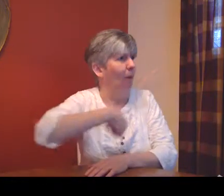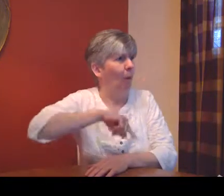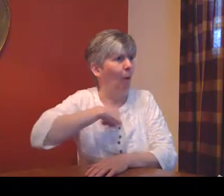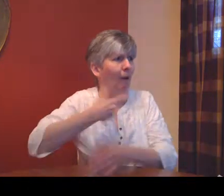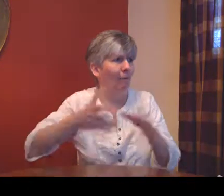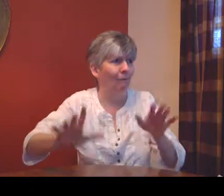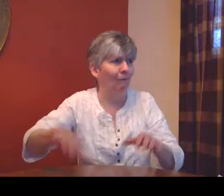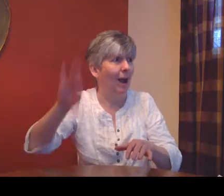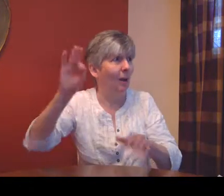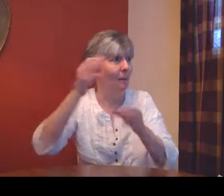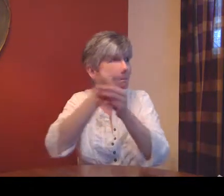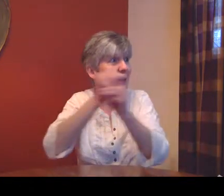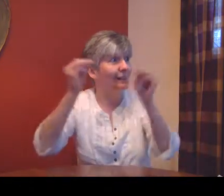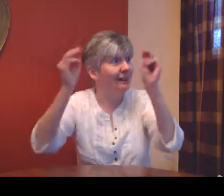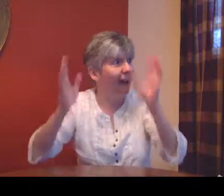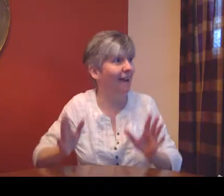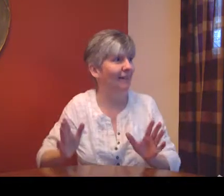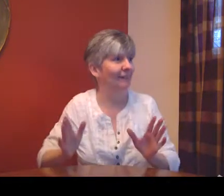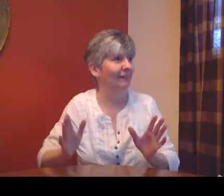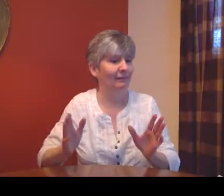He said, "We found the Messiah."